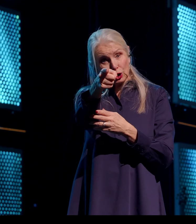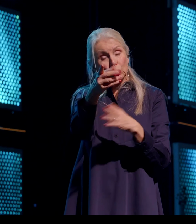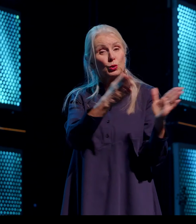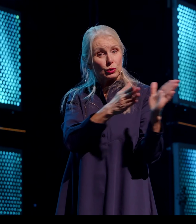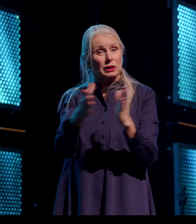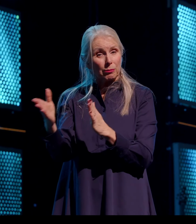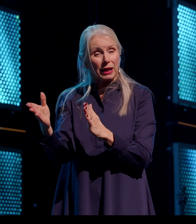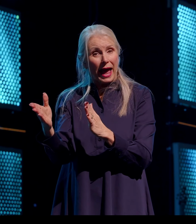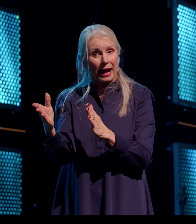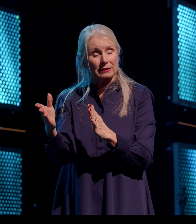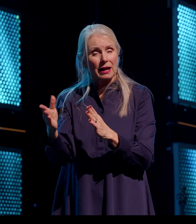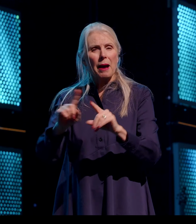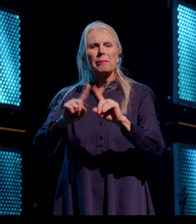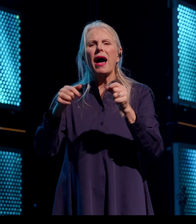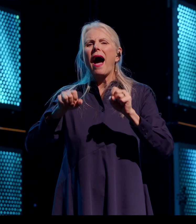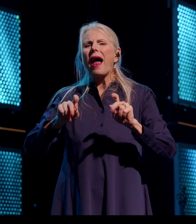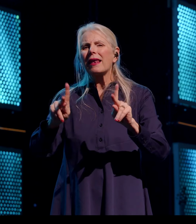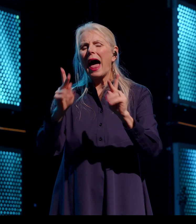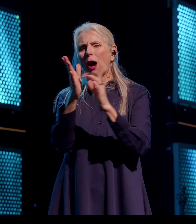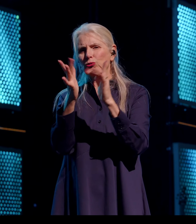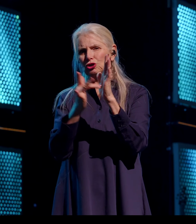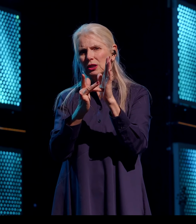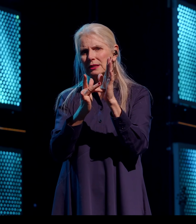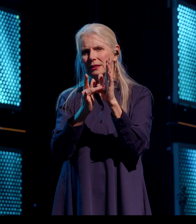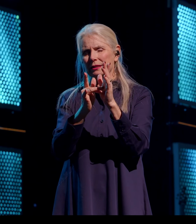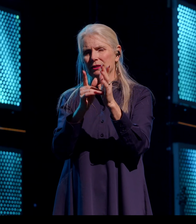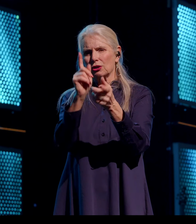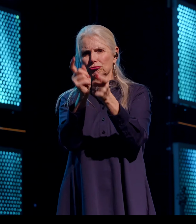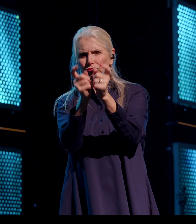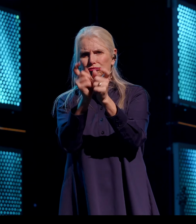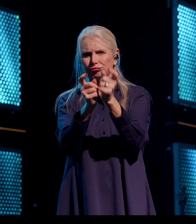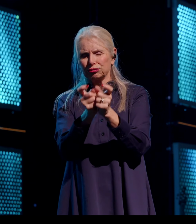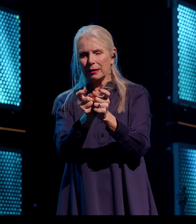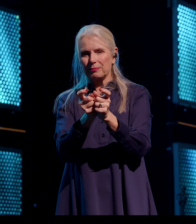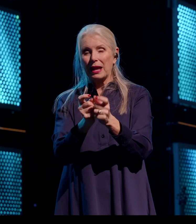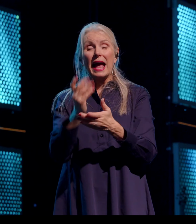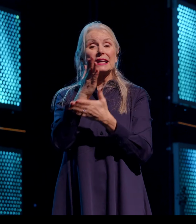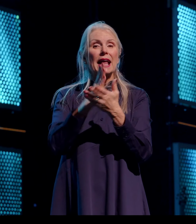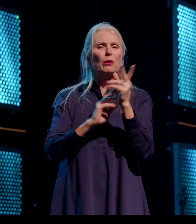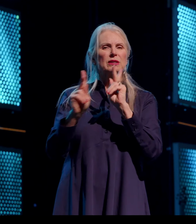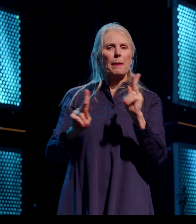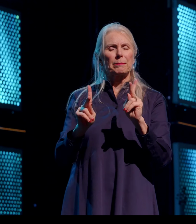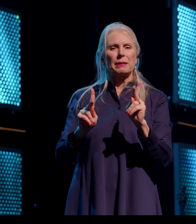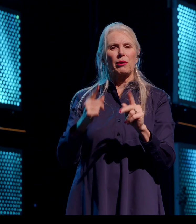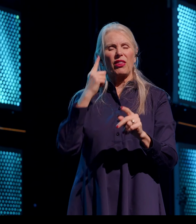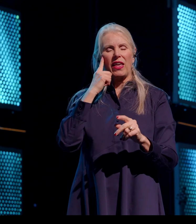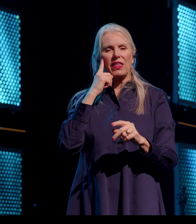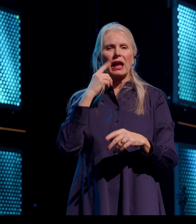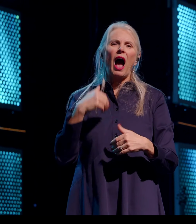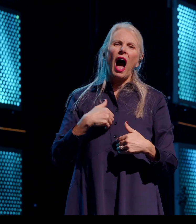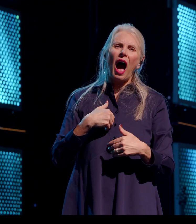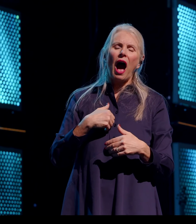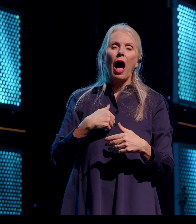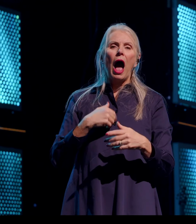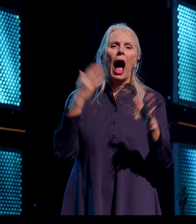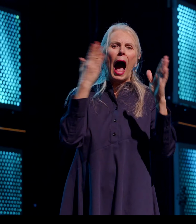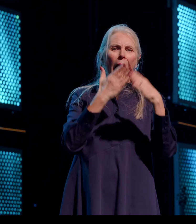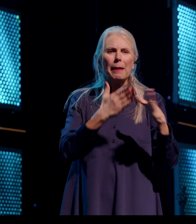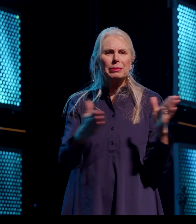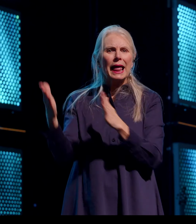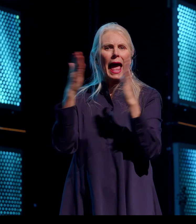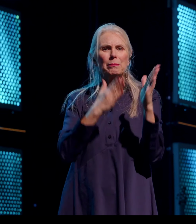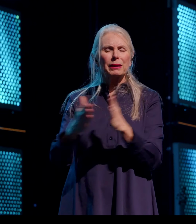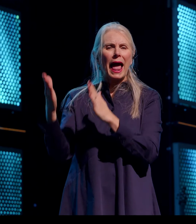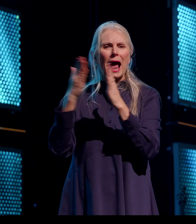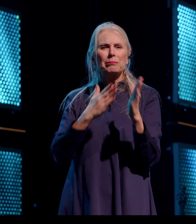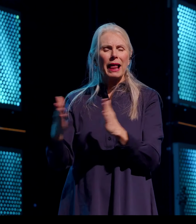but allow the Spirit of Jesus to redirect. And I think that's part of it. I think some people get handicapped by failure, and they just don't ever make attempts. Well,